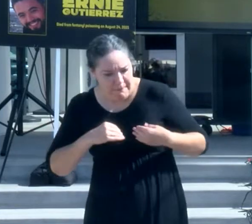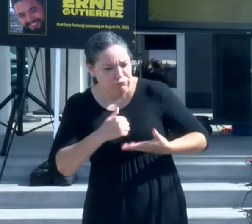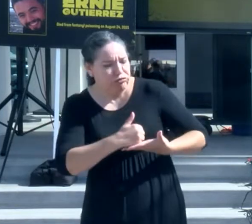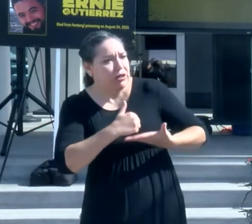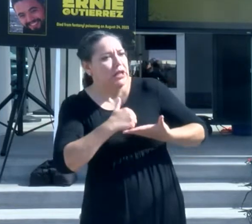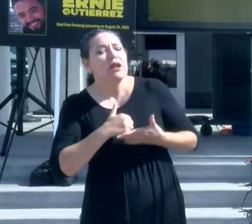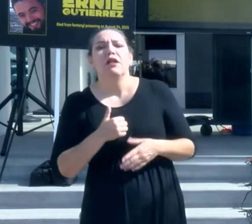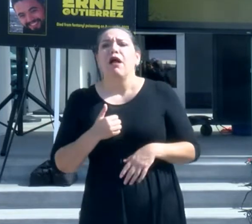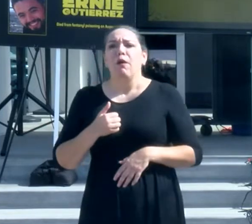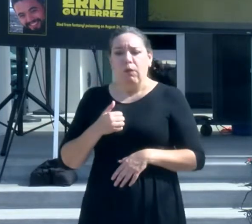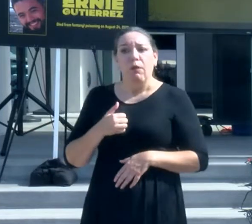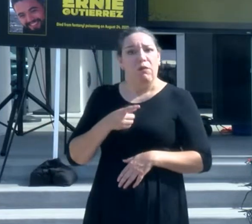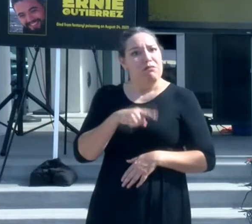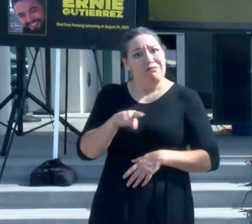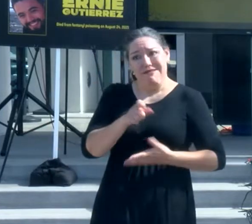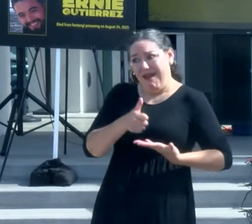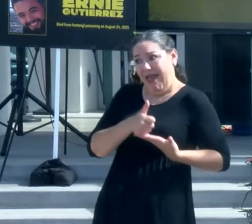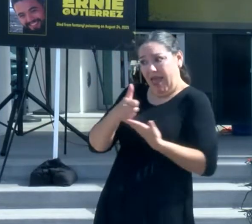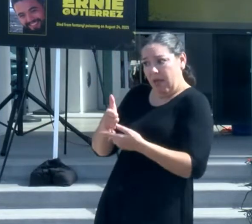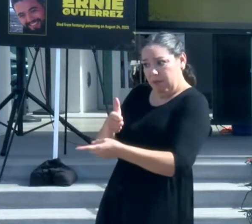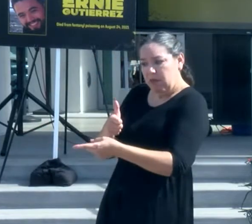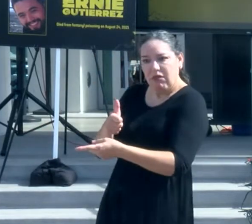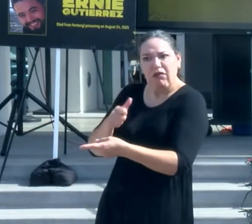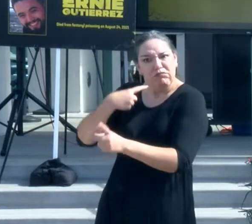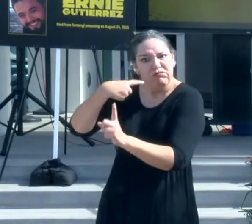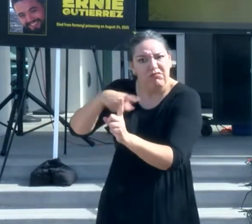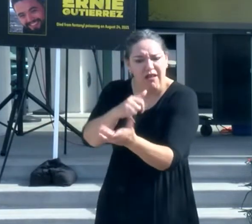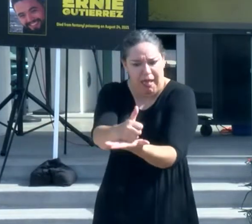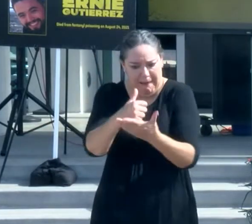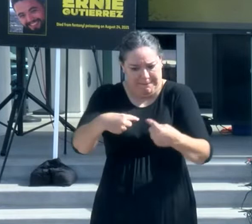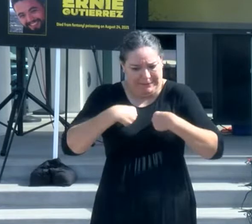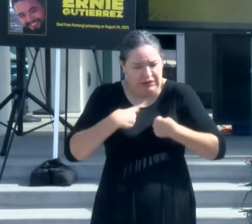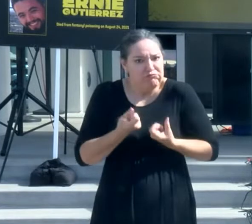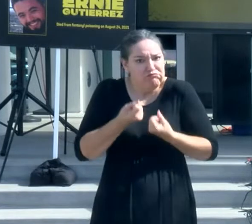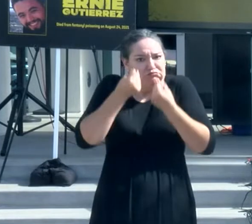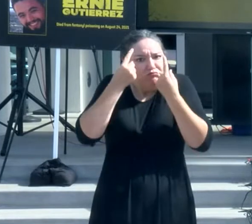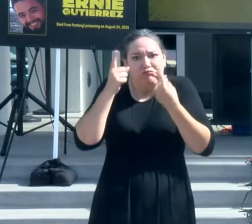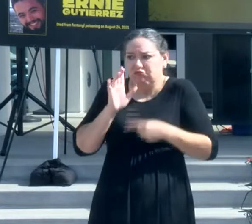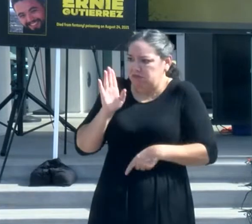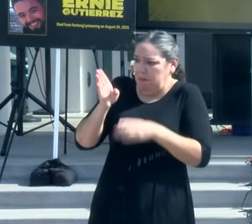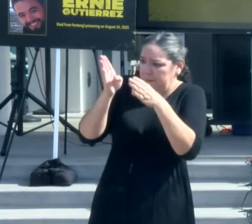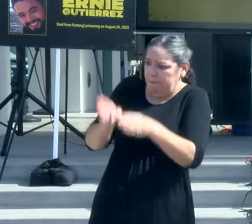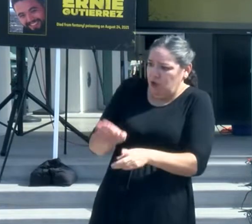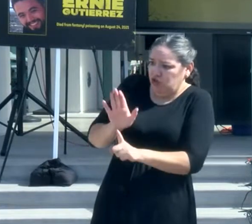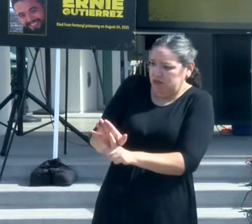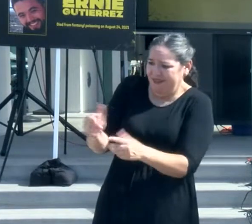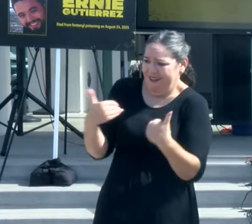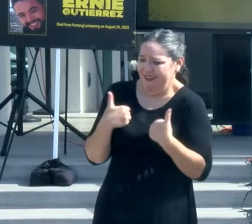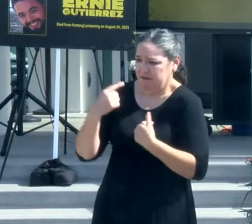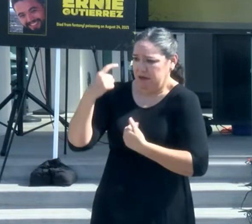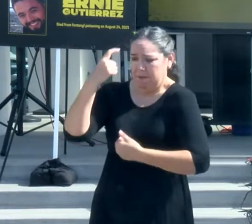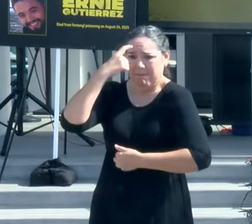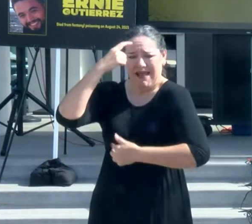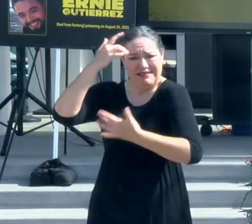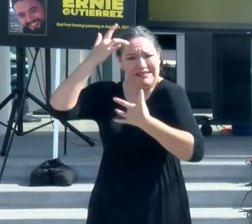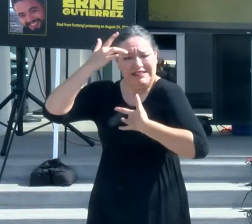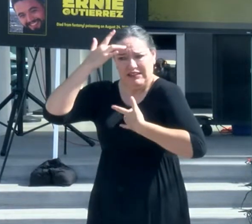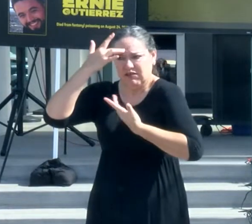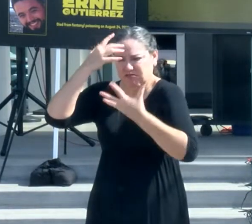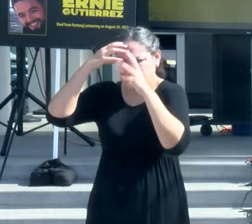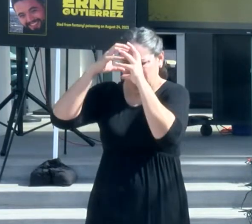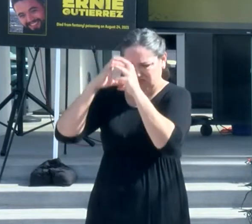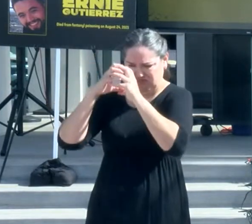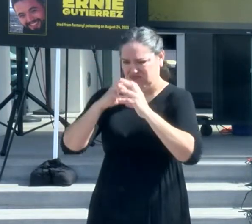They not only helped him, they helped me understand what's going on in the brain of someone with mental illness, that